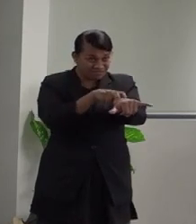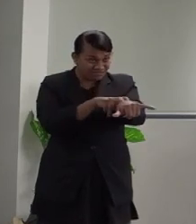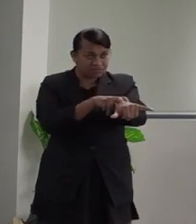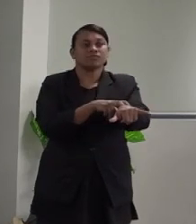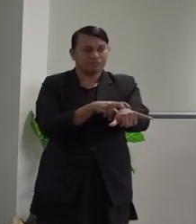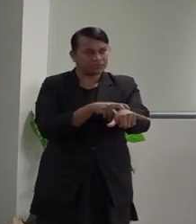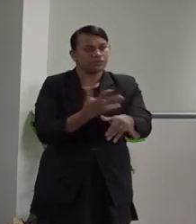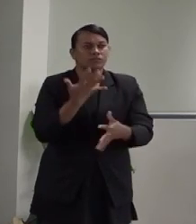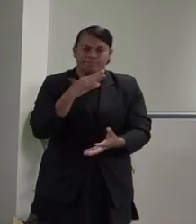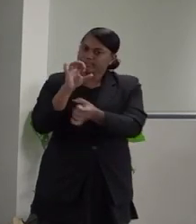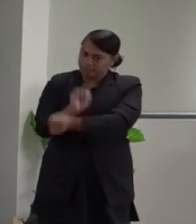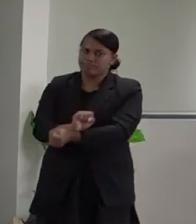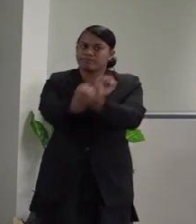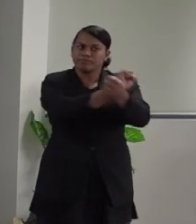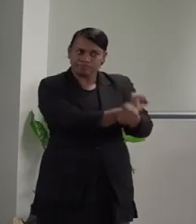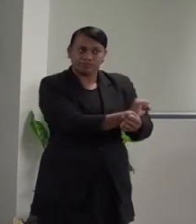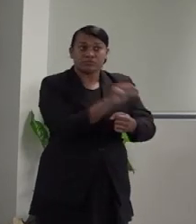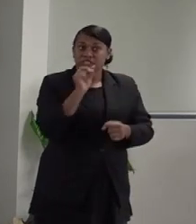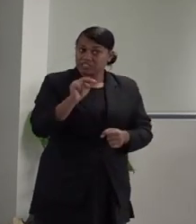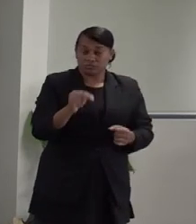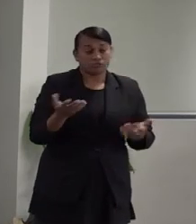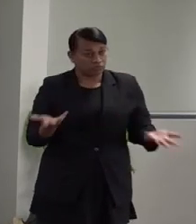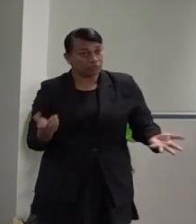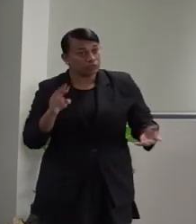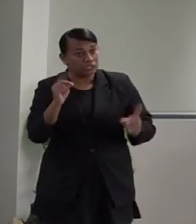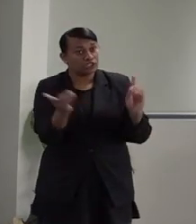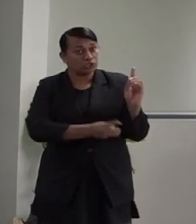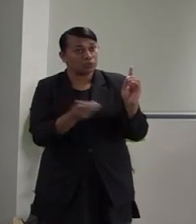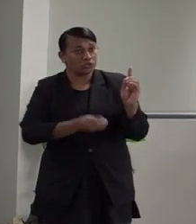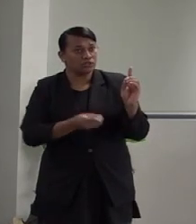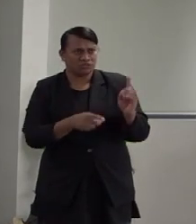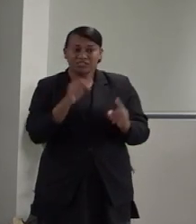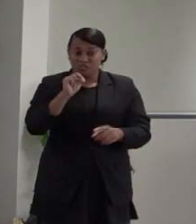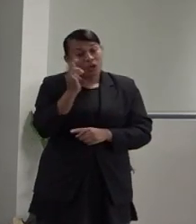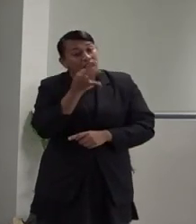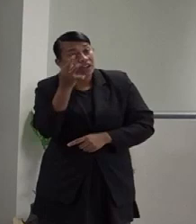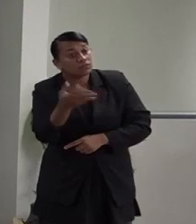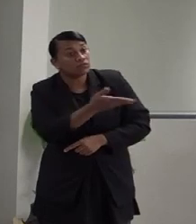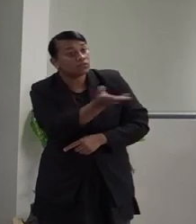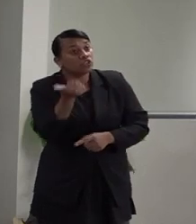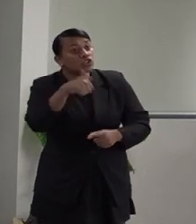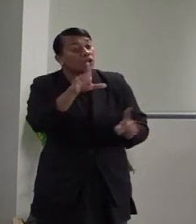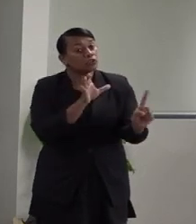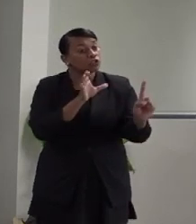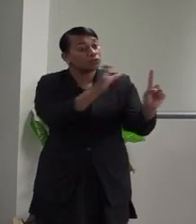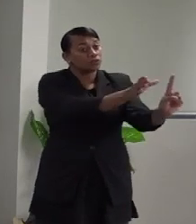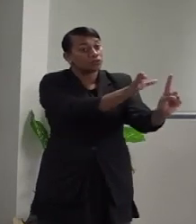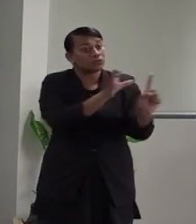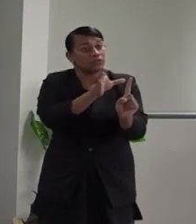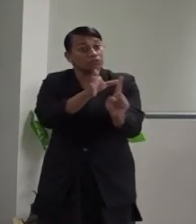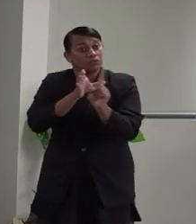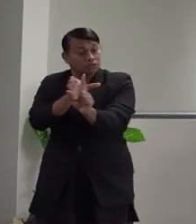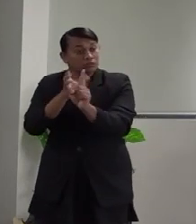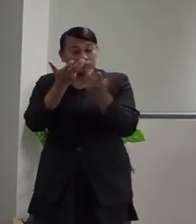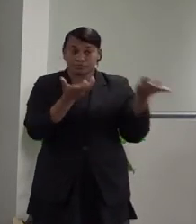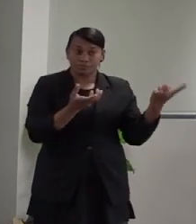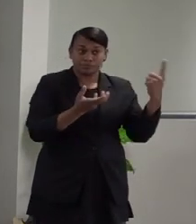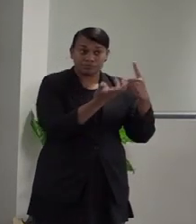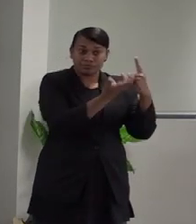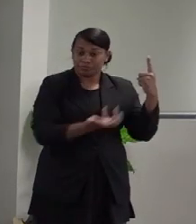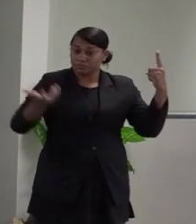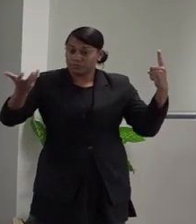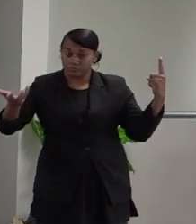and punished accordingly. So if you have been directed to self-quarantine and you're hearing this